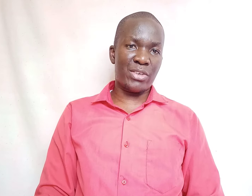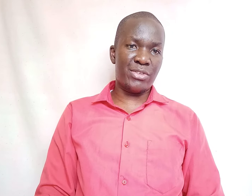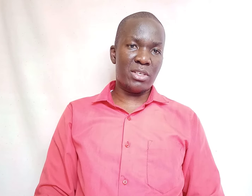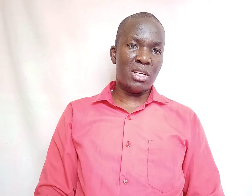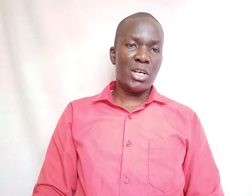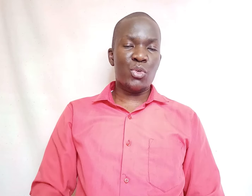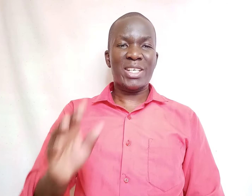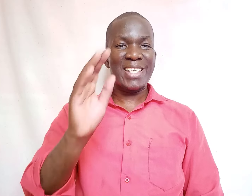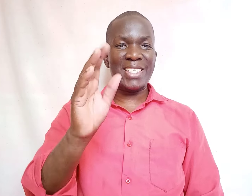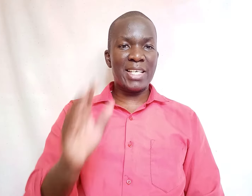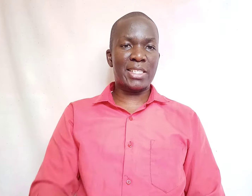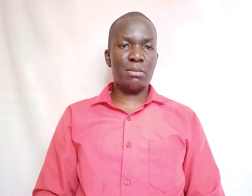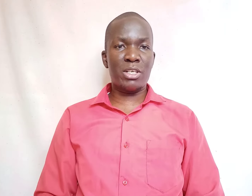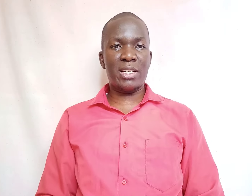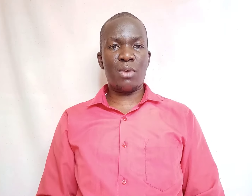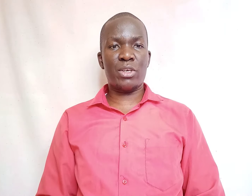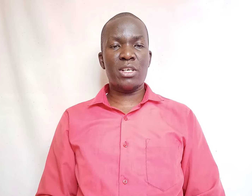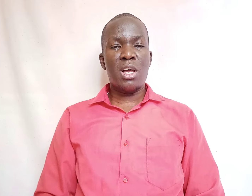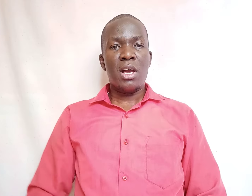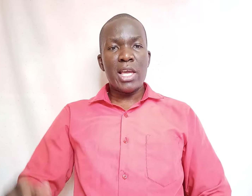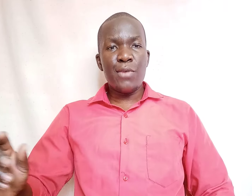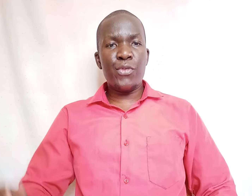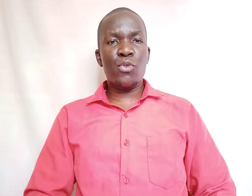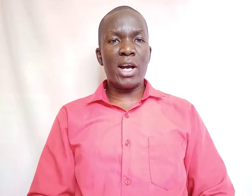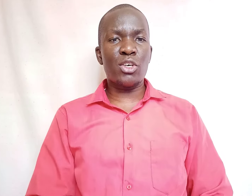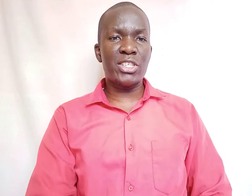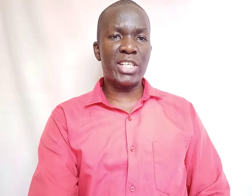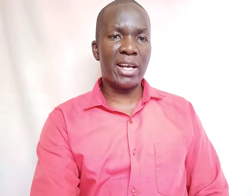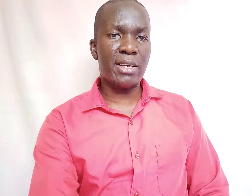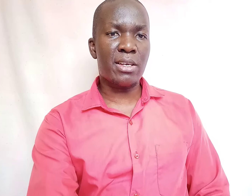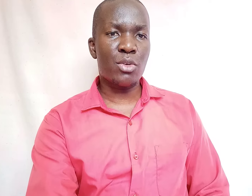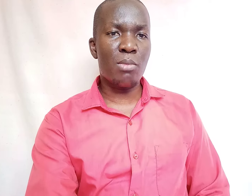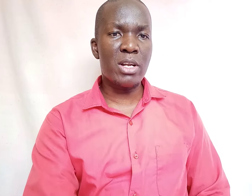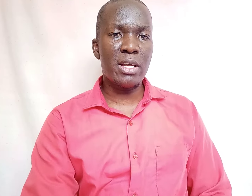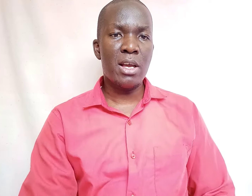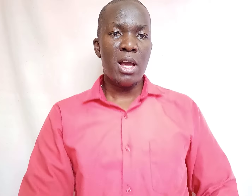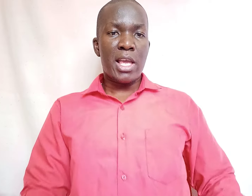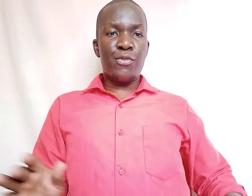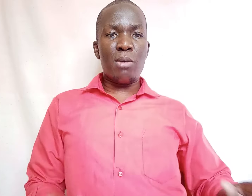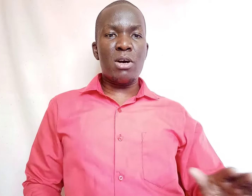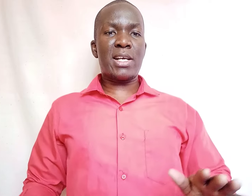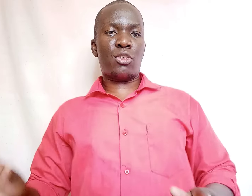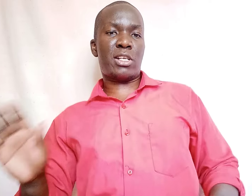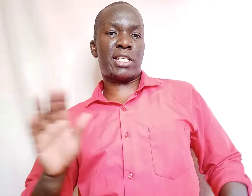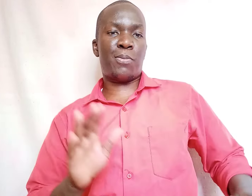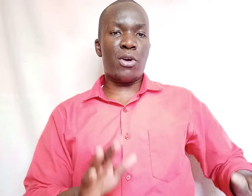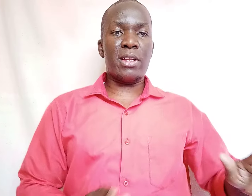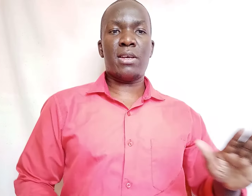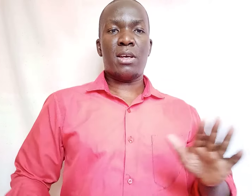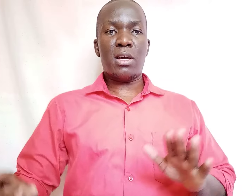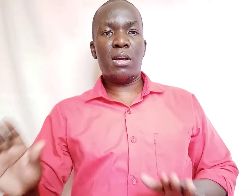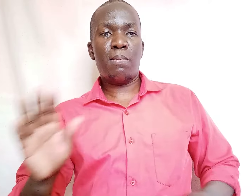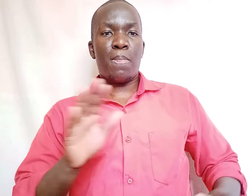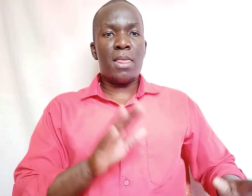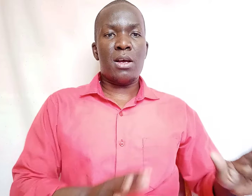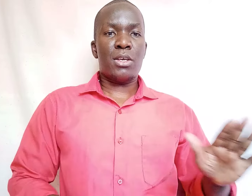language. Using gestures and body language. If you cannot shake your body, if your body cannot respond,